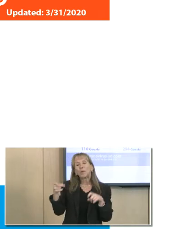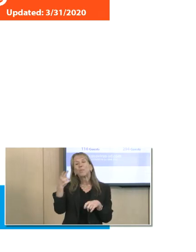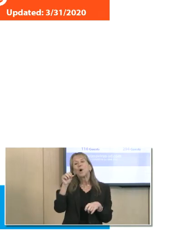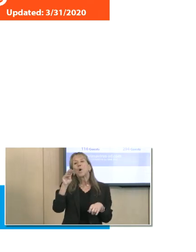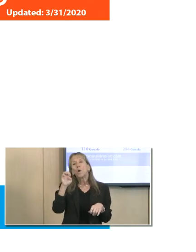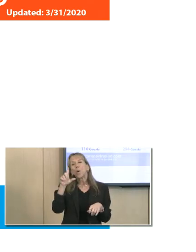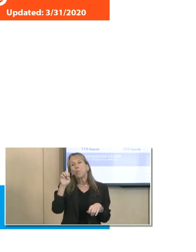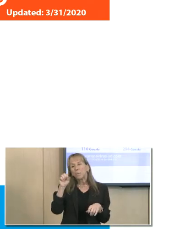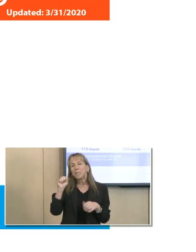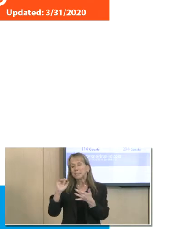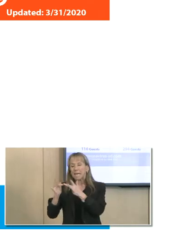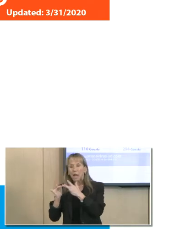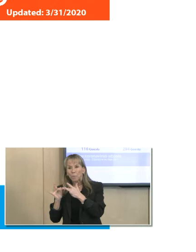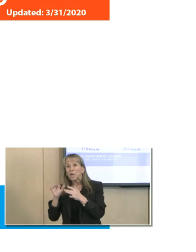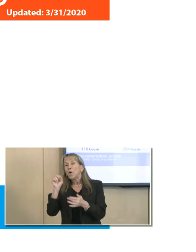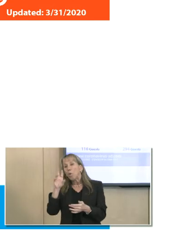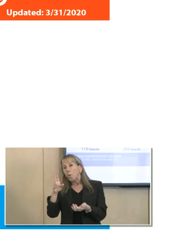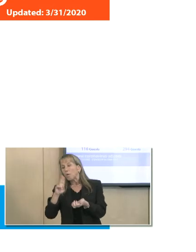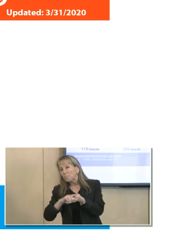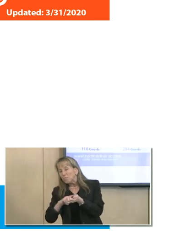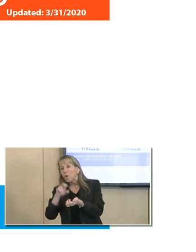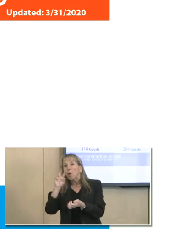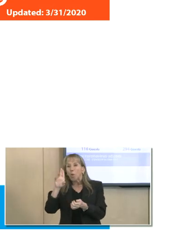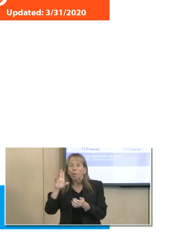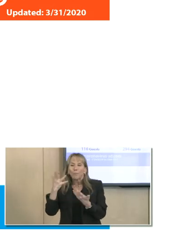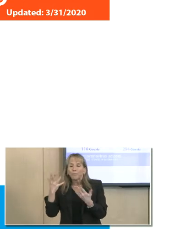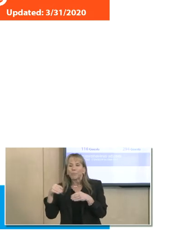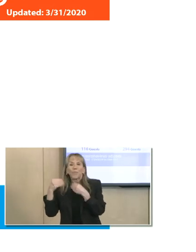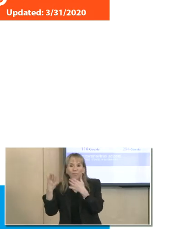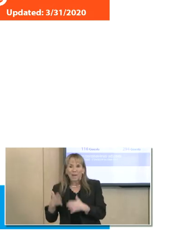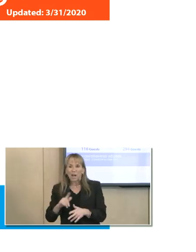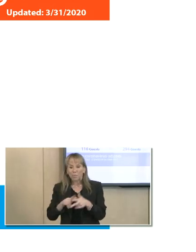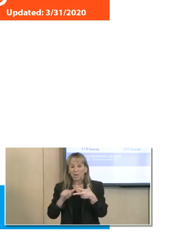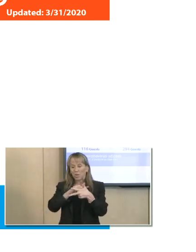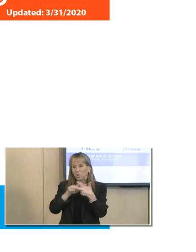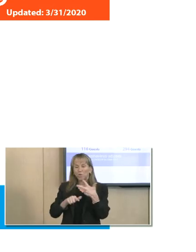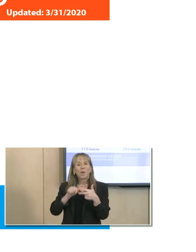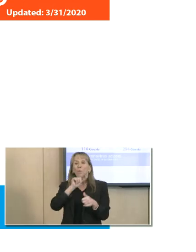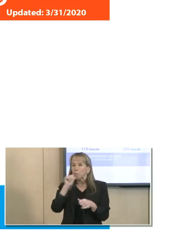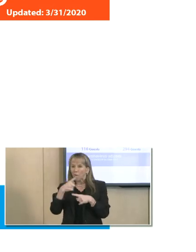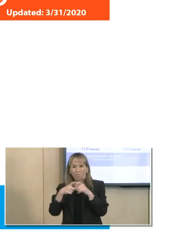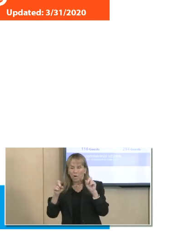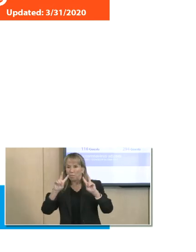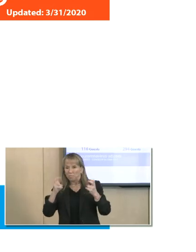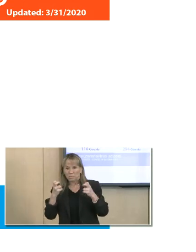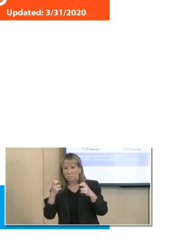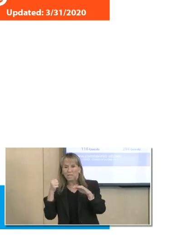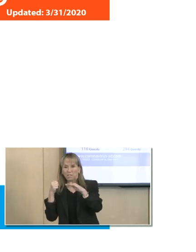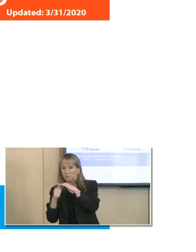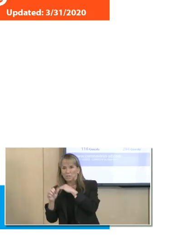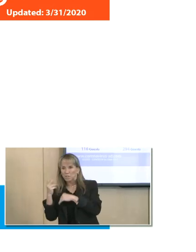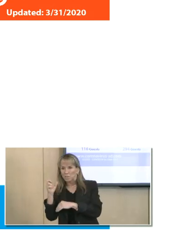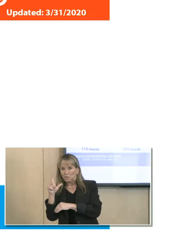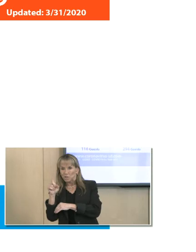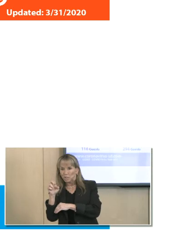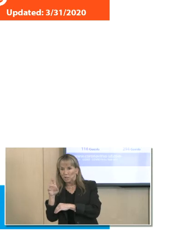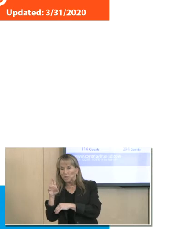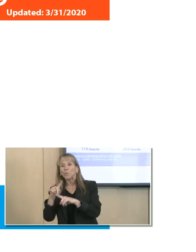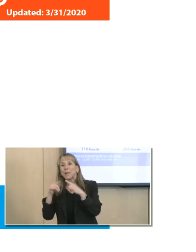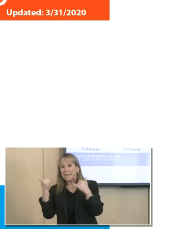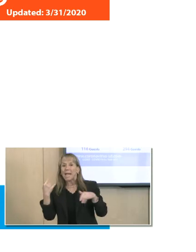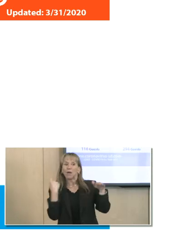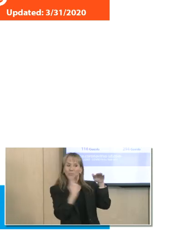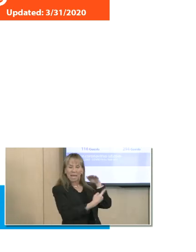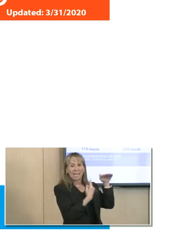team or from a healthcare provider, but these were individuals who were unsheltered, who are now in isolation in our public health motel